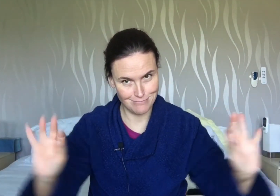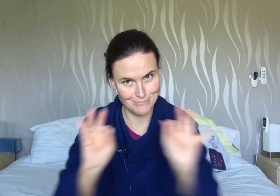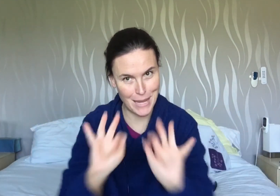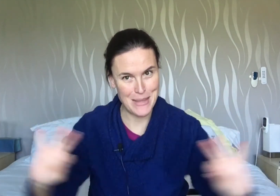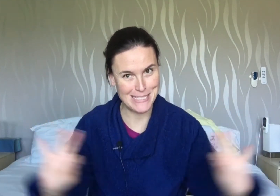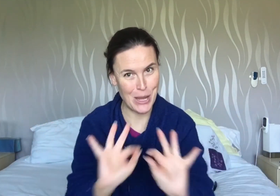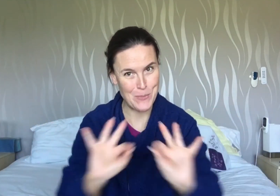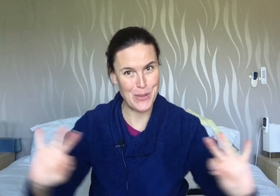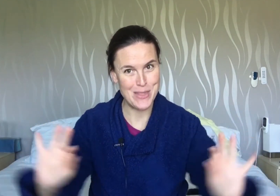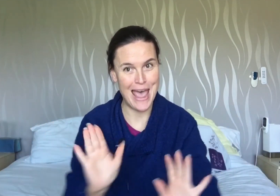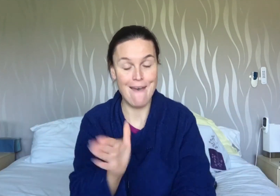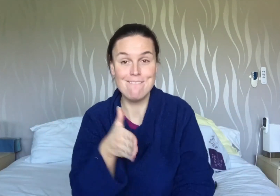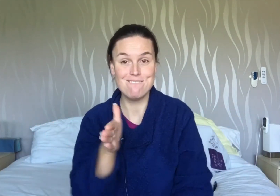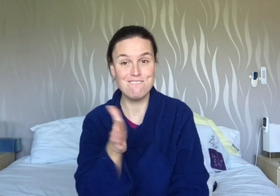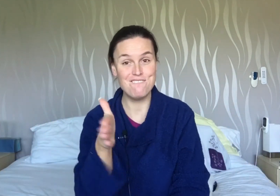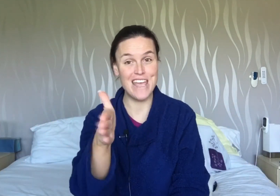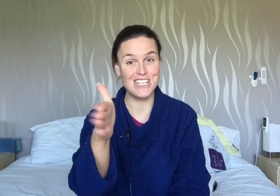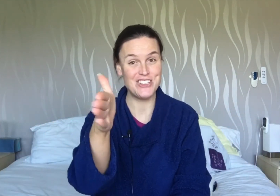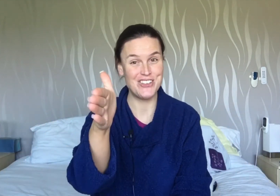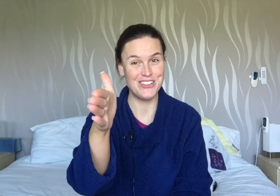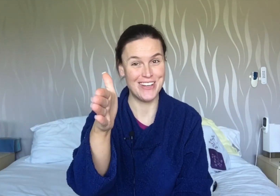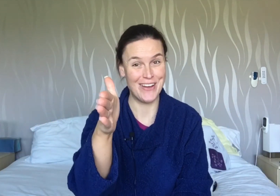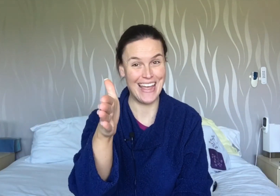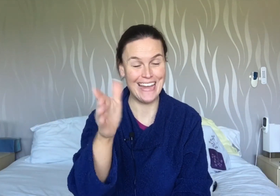let me stop you there. Fish. Okay.